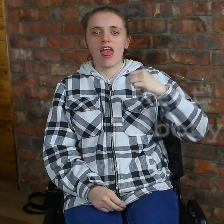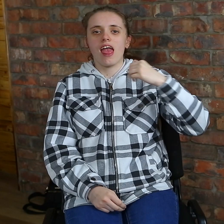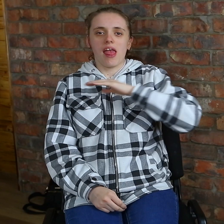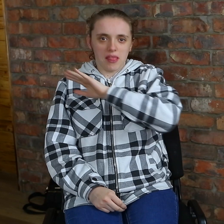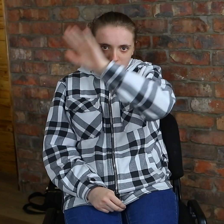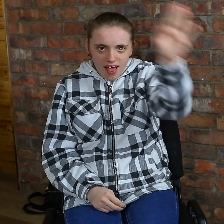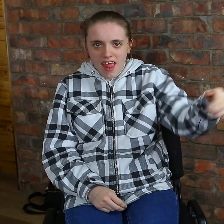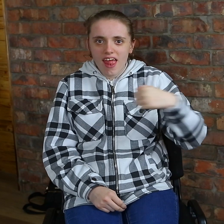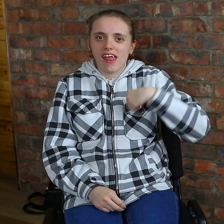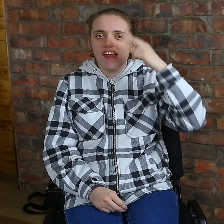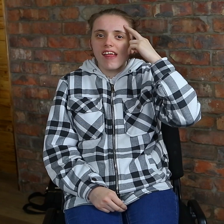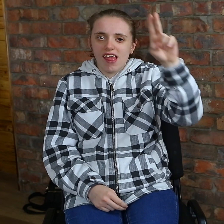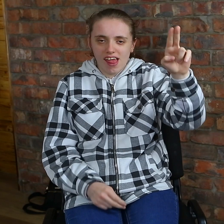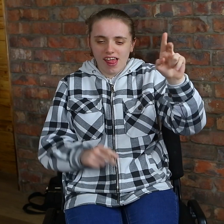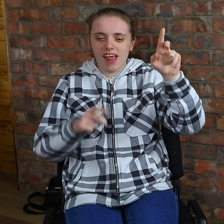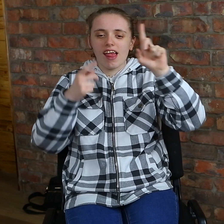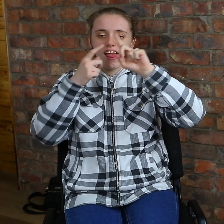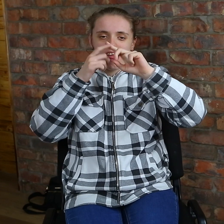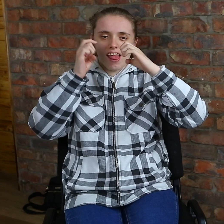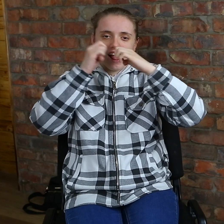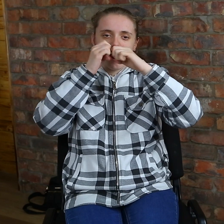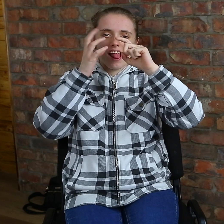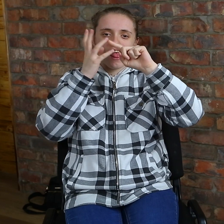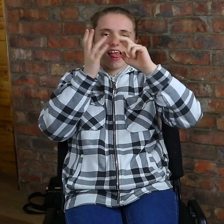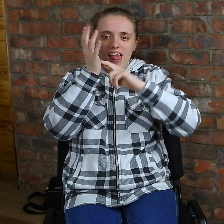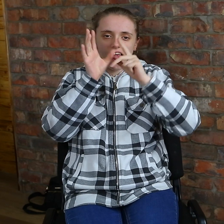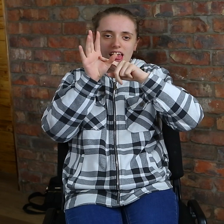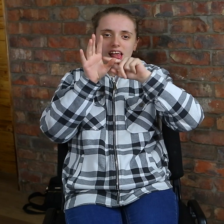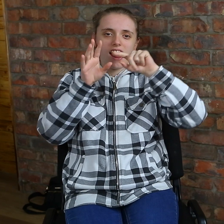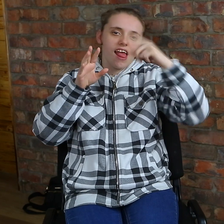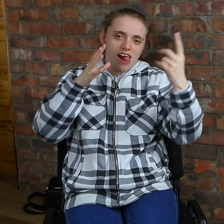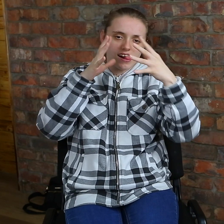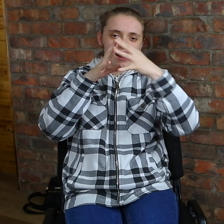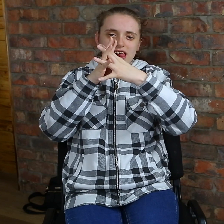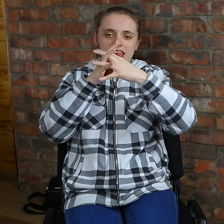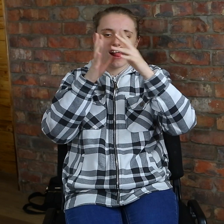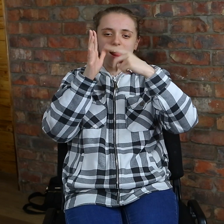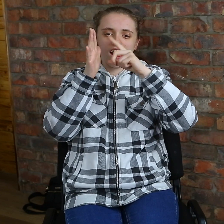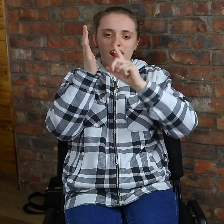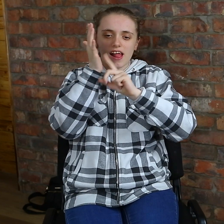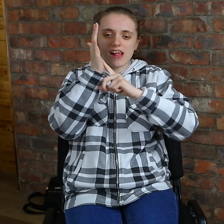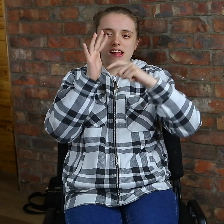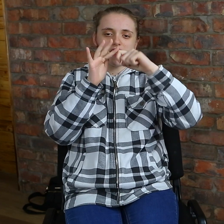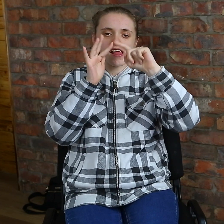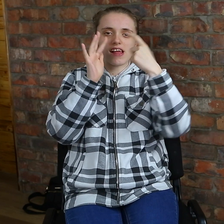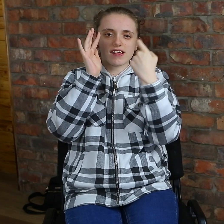Hello, my name is Ebony. Ebony Walker.